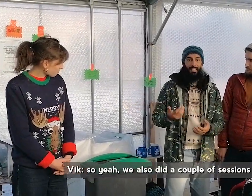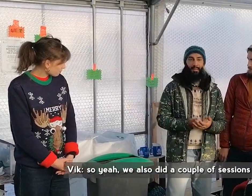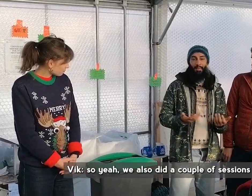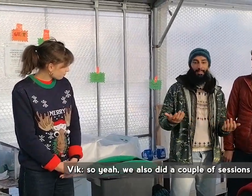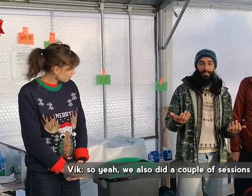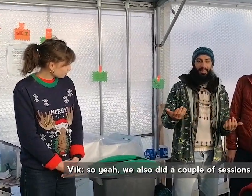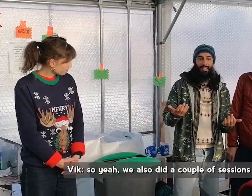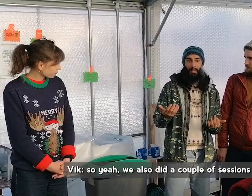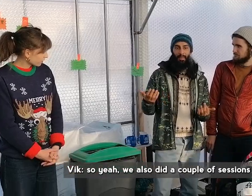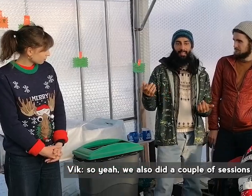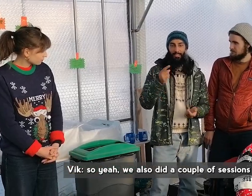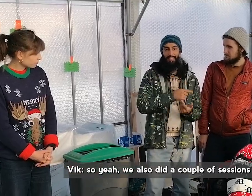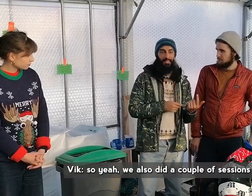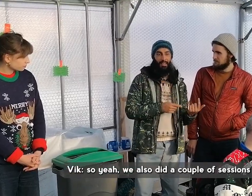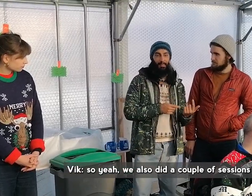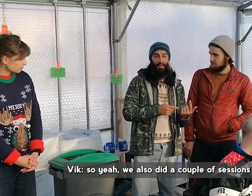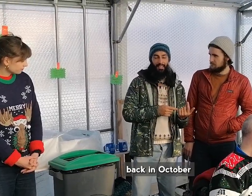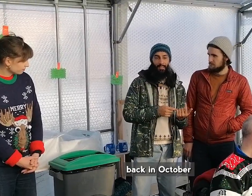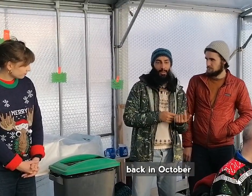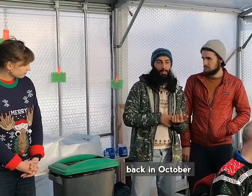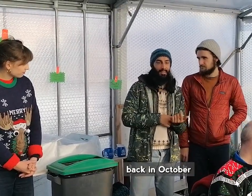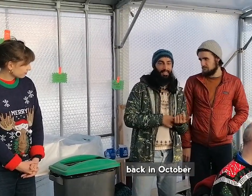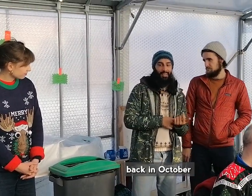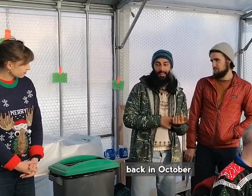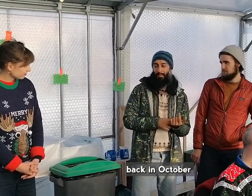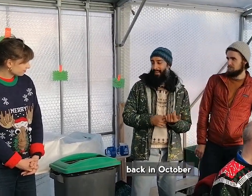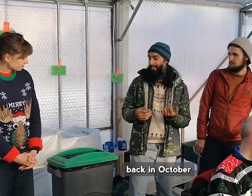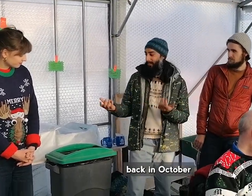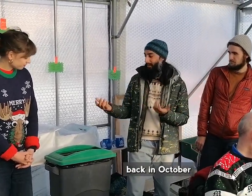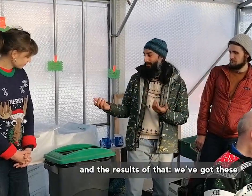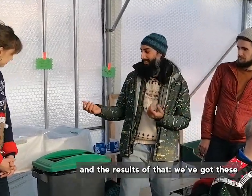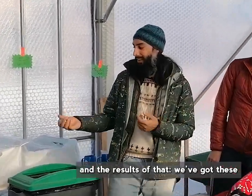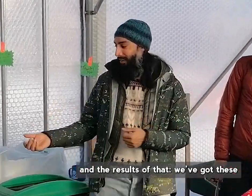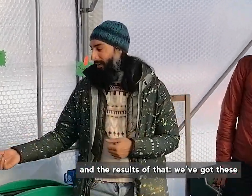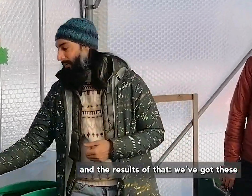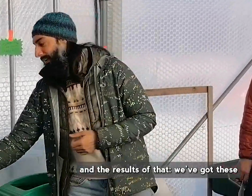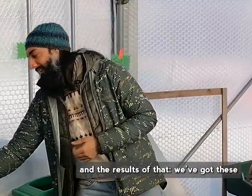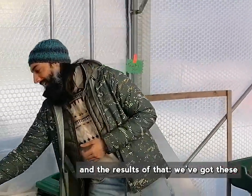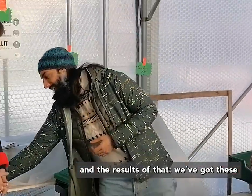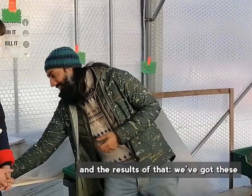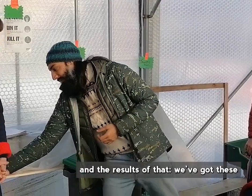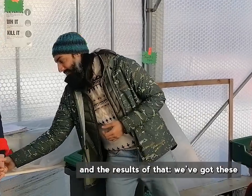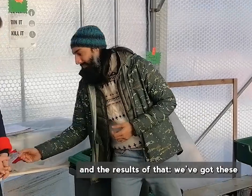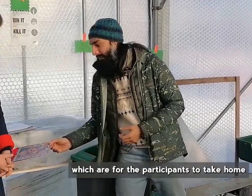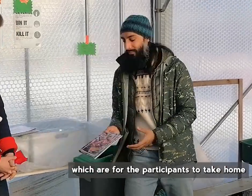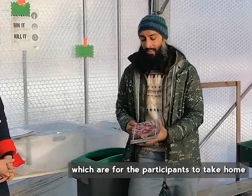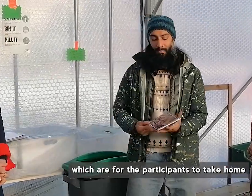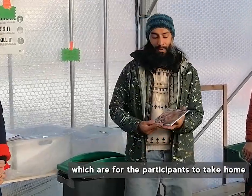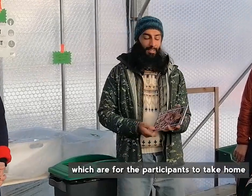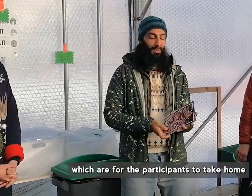So we also did a couple of sessions back in October, and the results of that, we've got these, which are for the participants